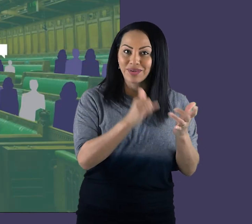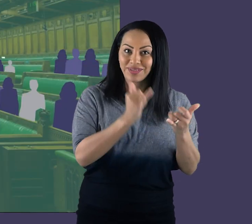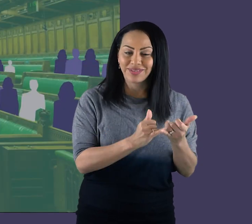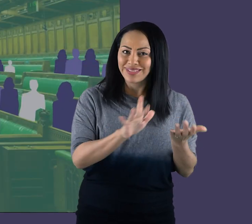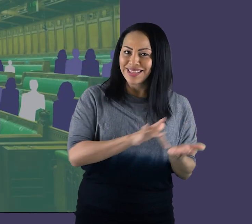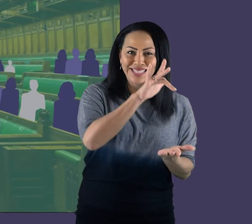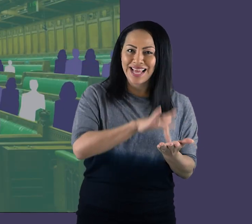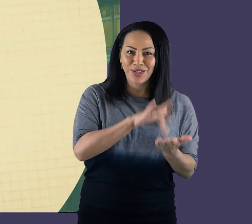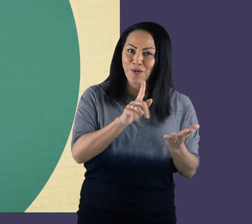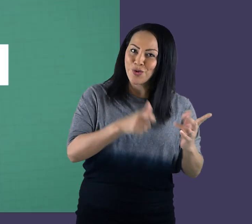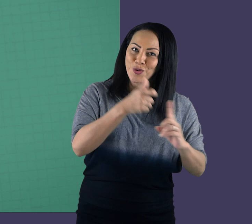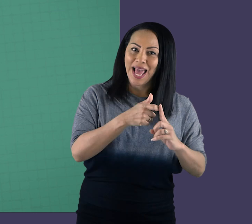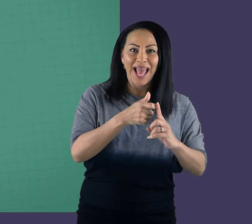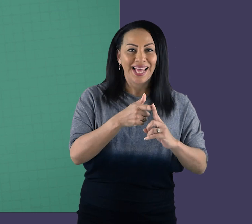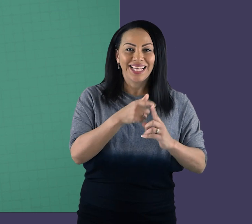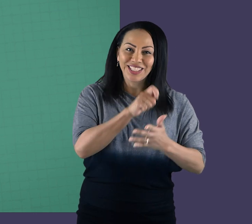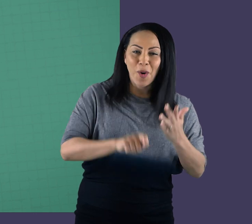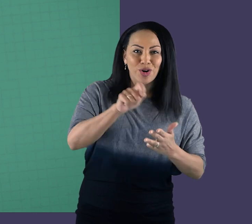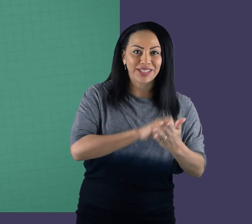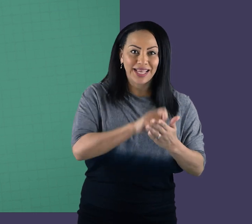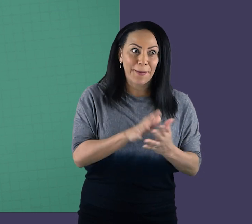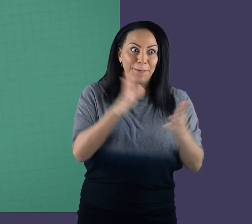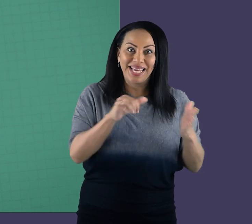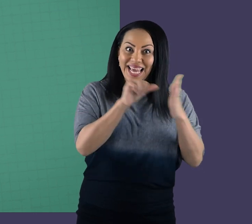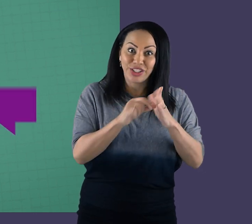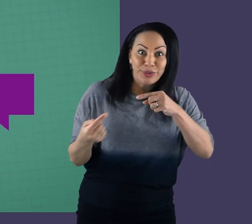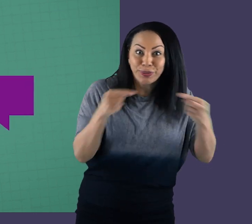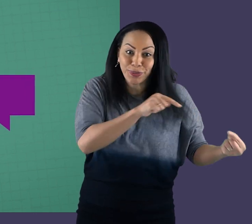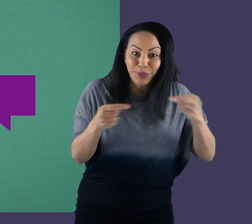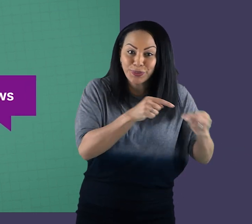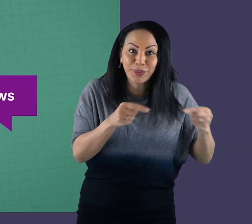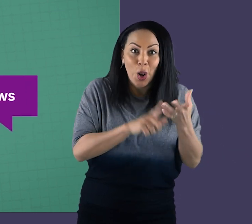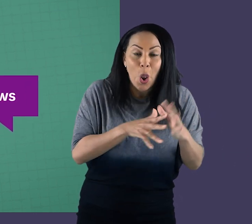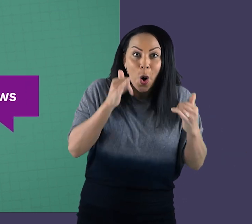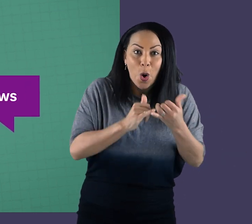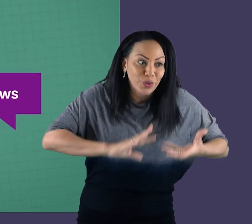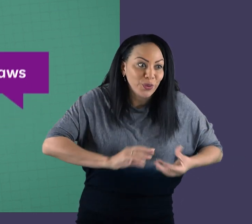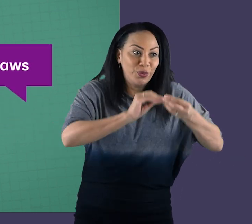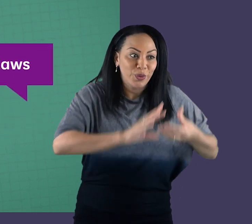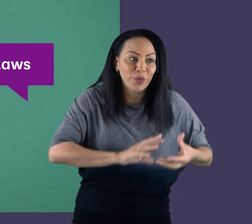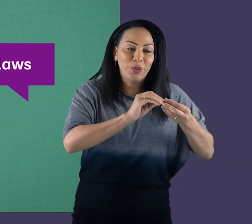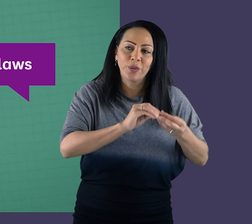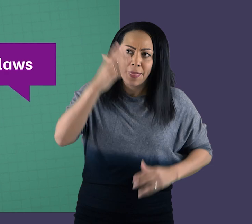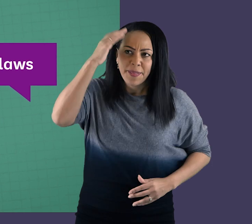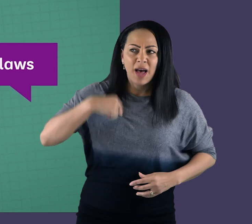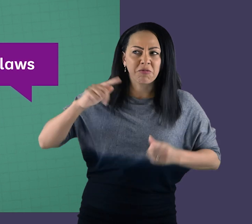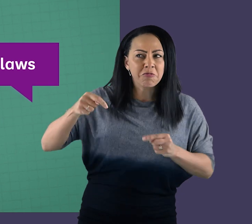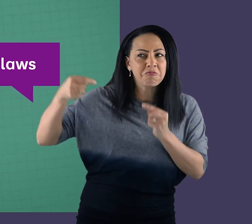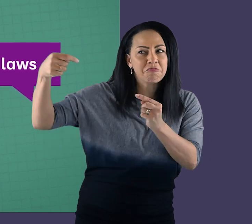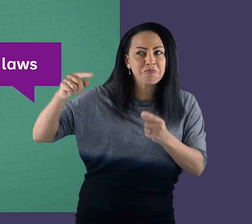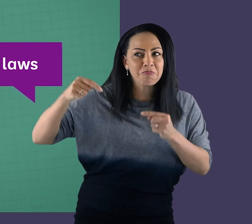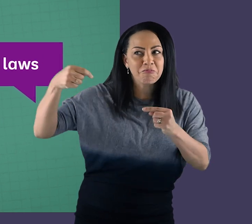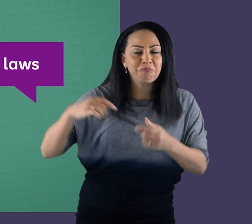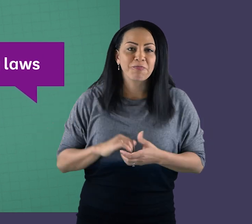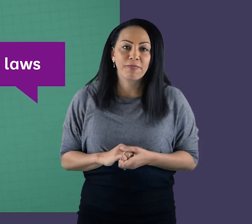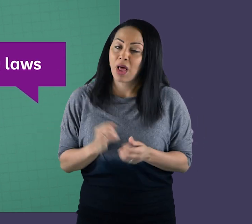sits at the heart of UK democracy, debating the big issues of the day, making and shaping laws, and holding the government to